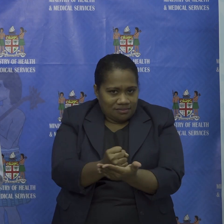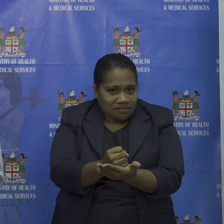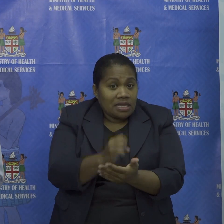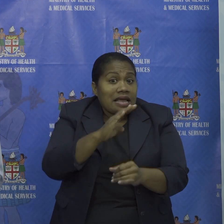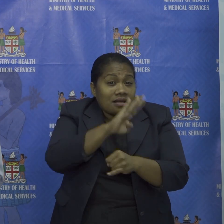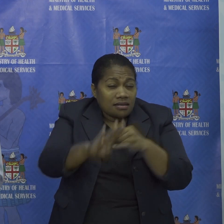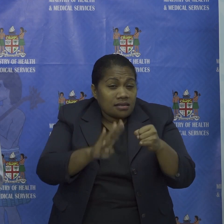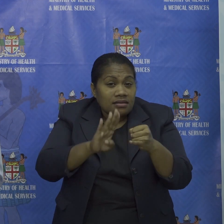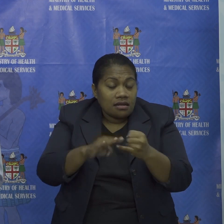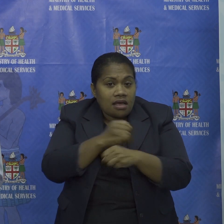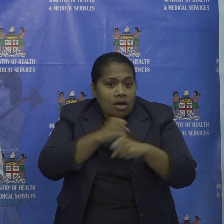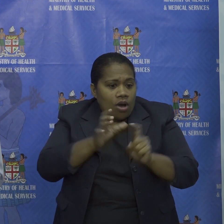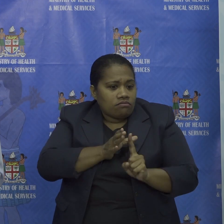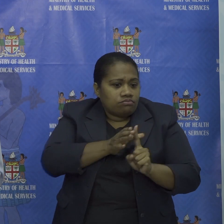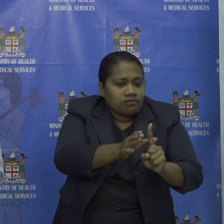complete.